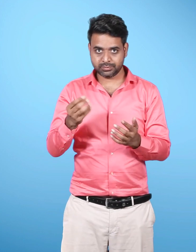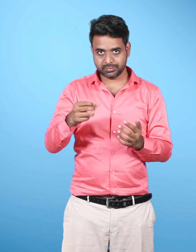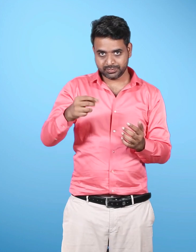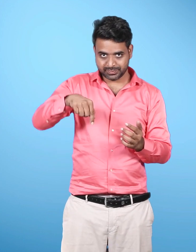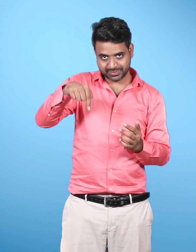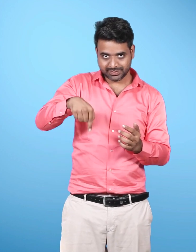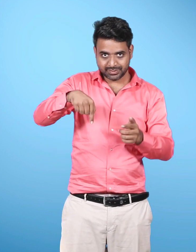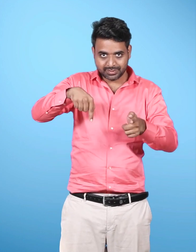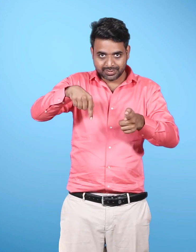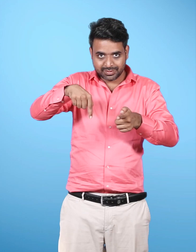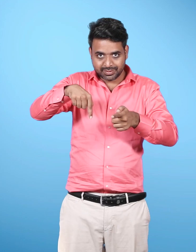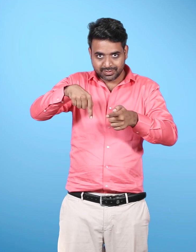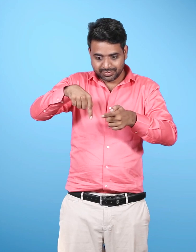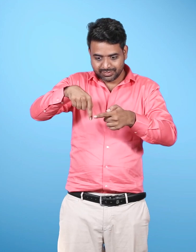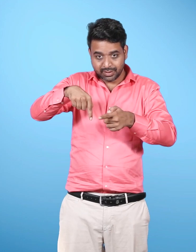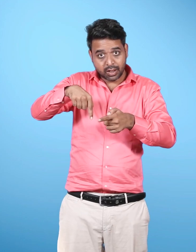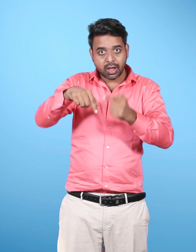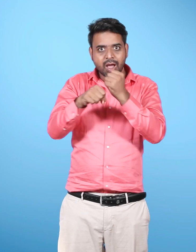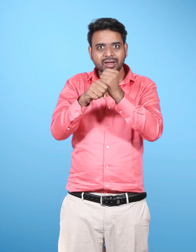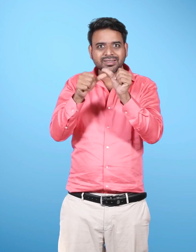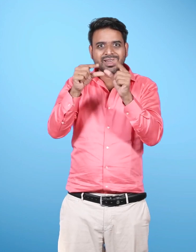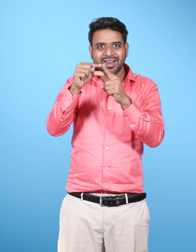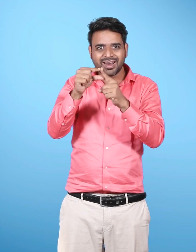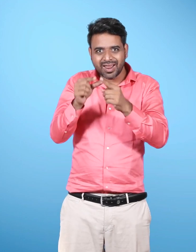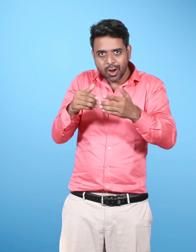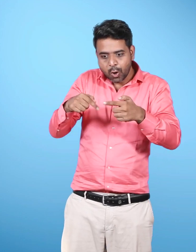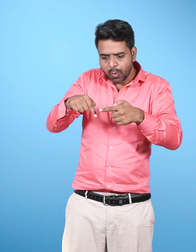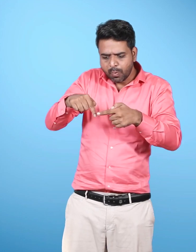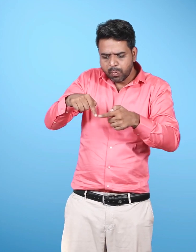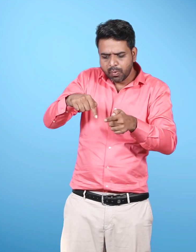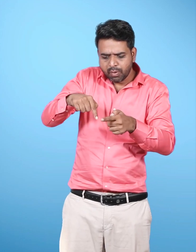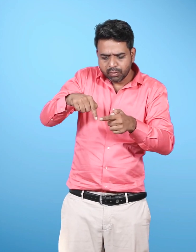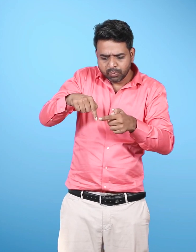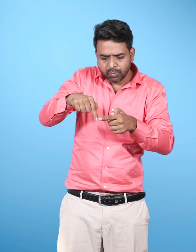The safety pin covered the gap between the drawing pins when you made it touch two of them.